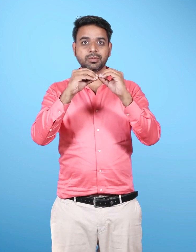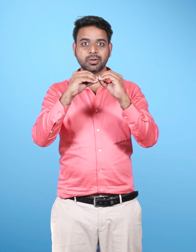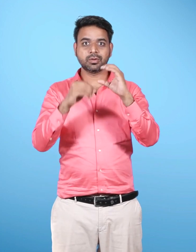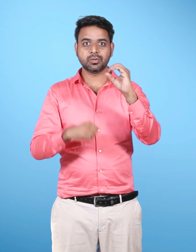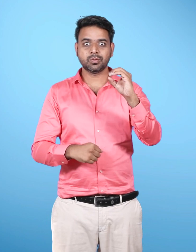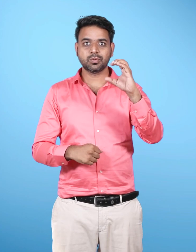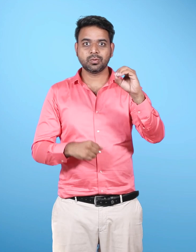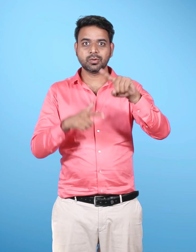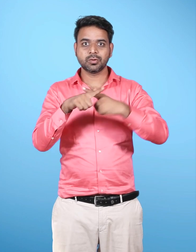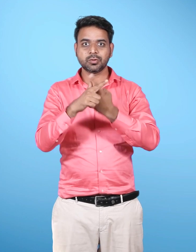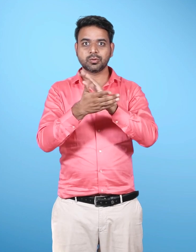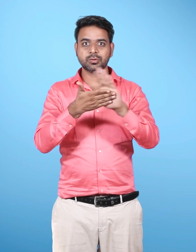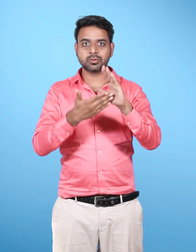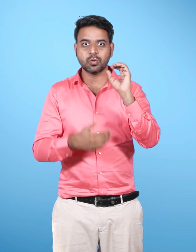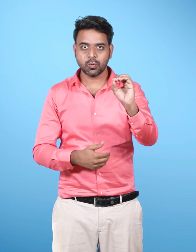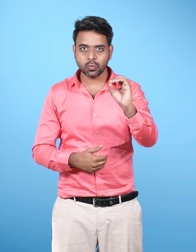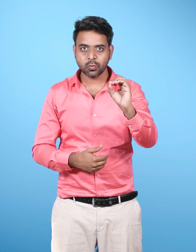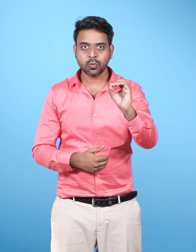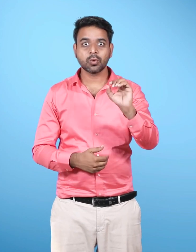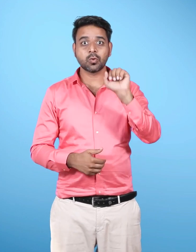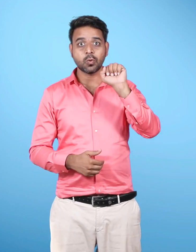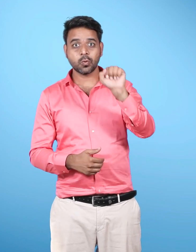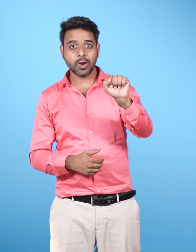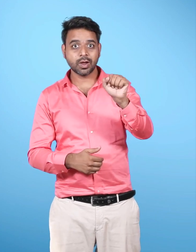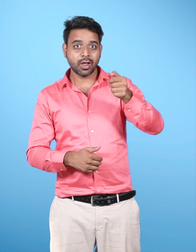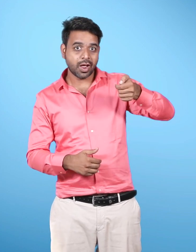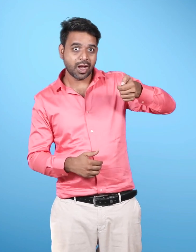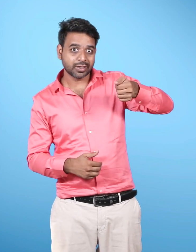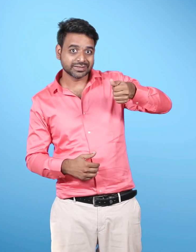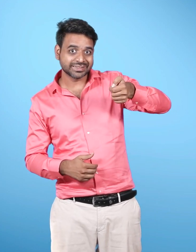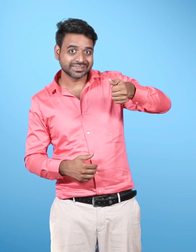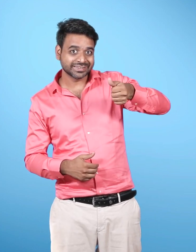Bojo has drawn the inside of the torch as in figure 12.11.